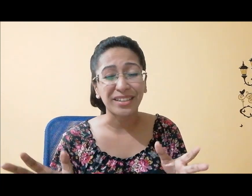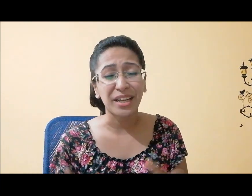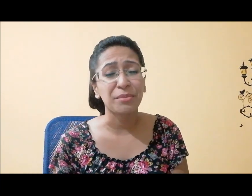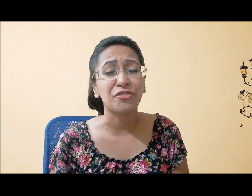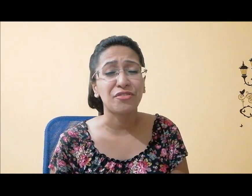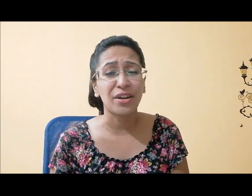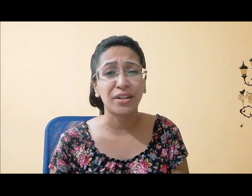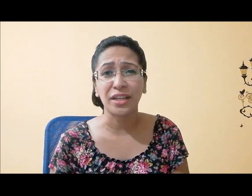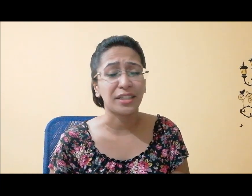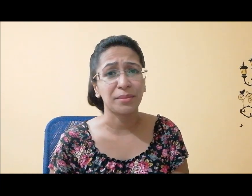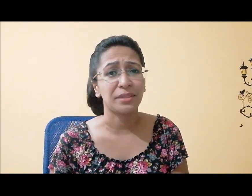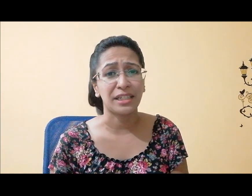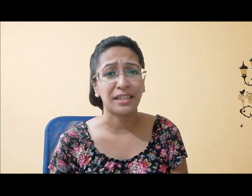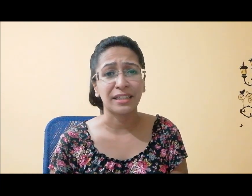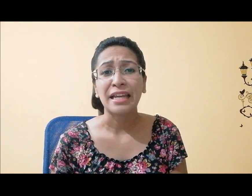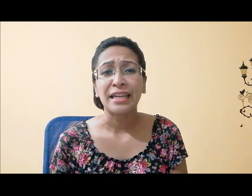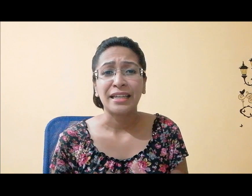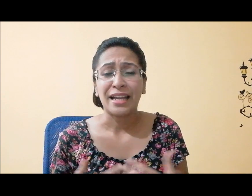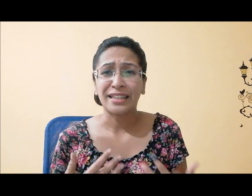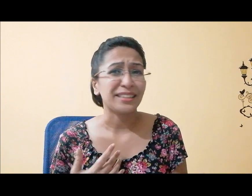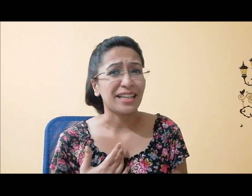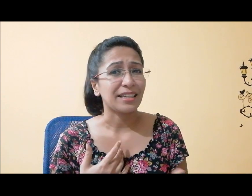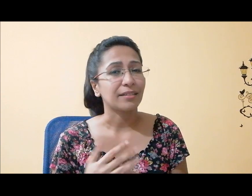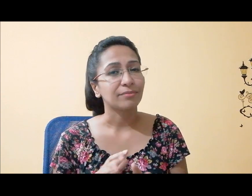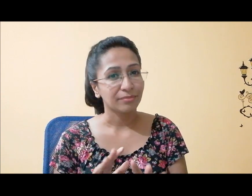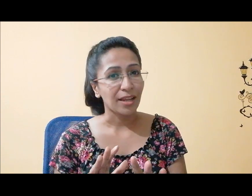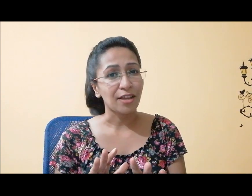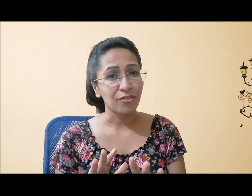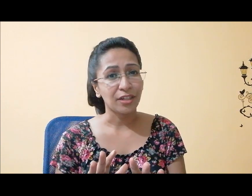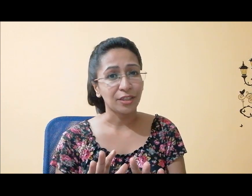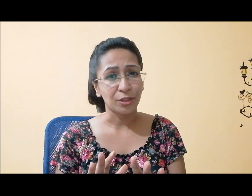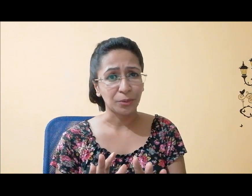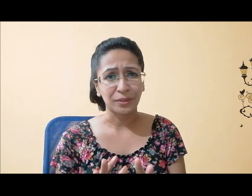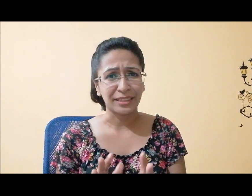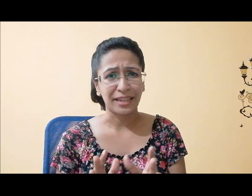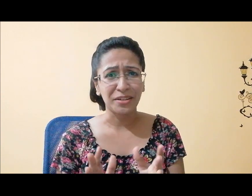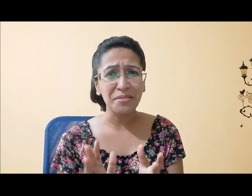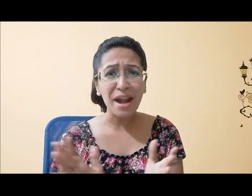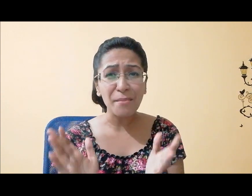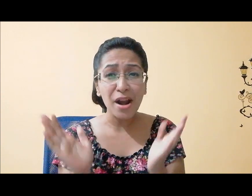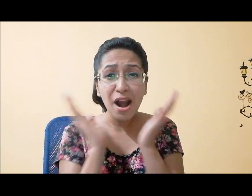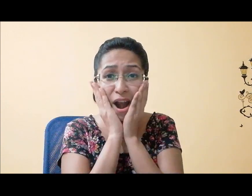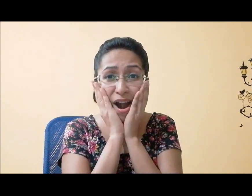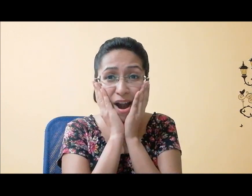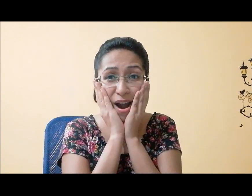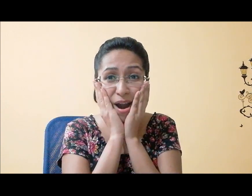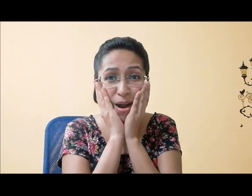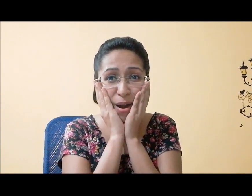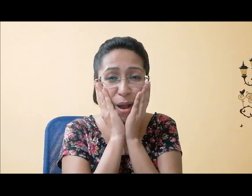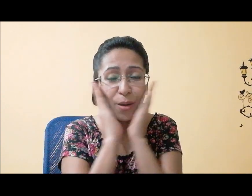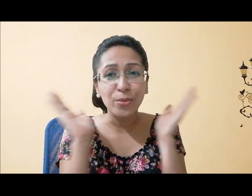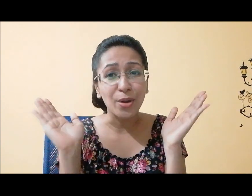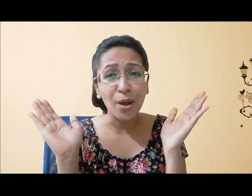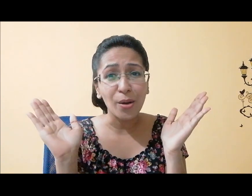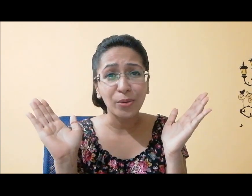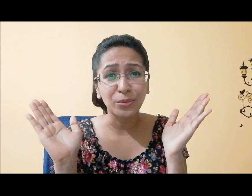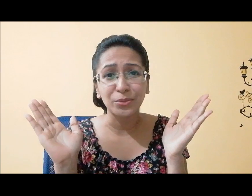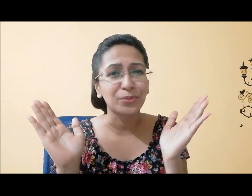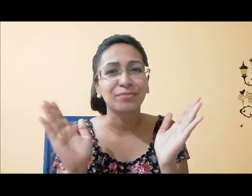be very intimidating. I feel it too. It's like grammar. Oh no.